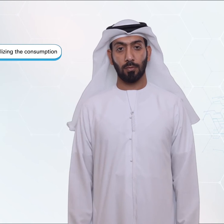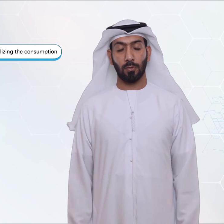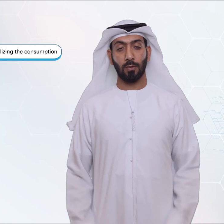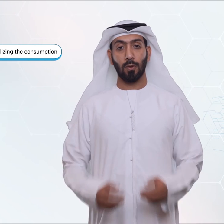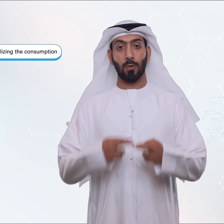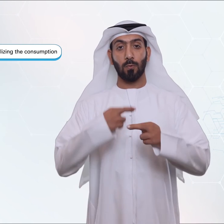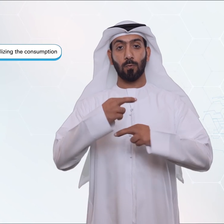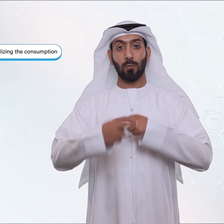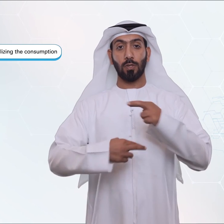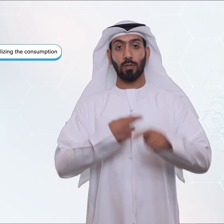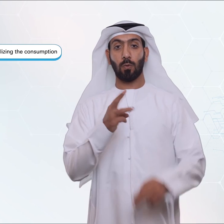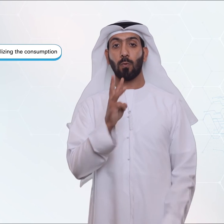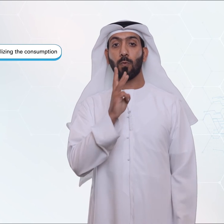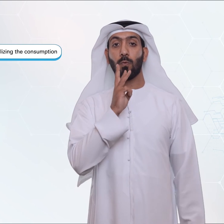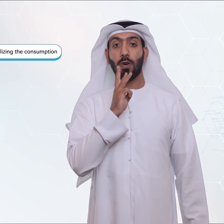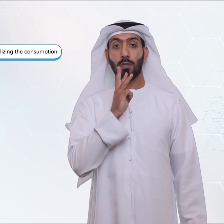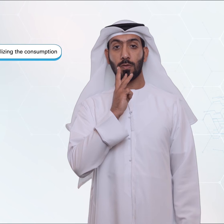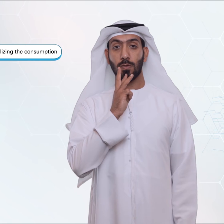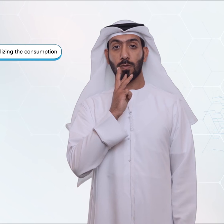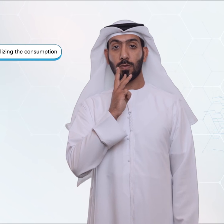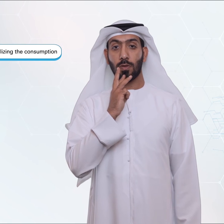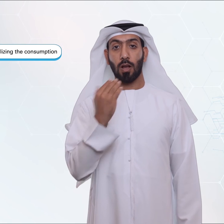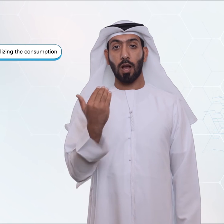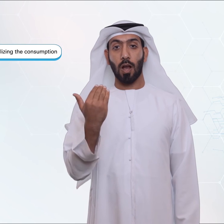Methods for rationalizing water consumption in recycling.